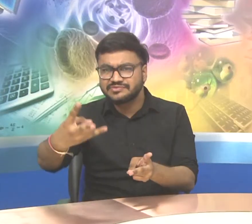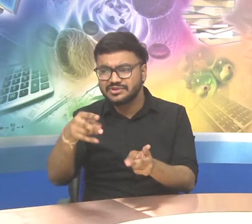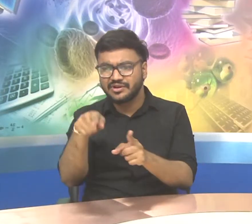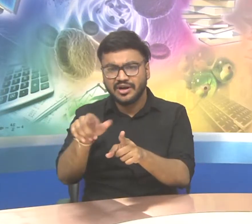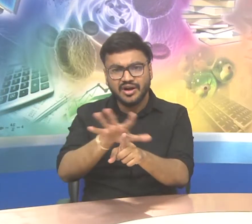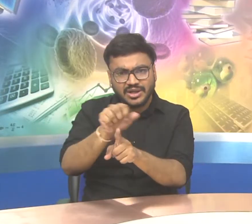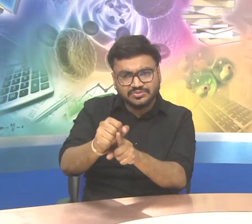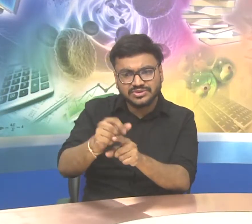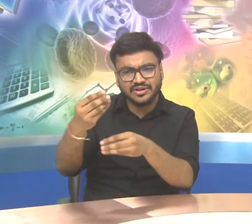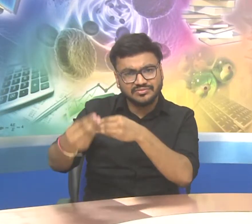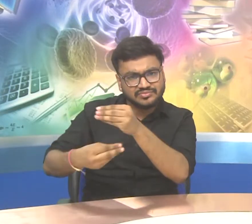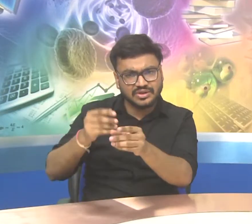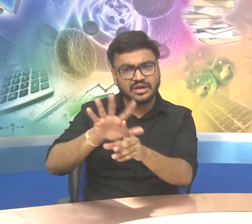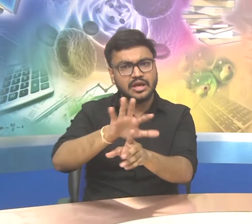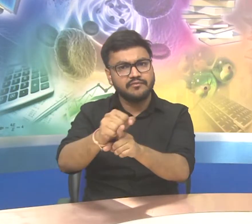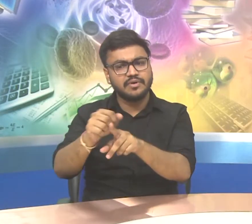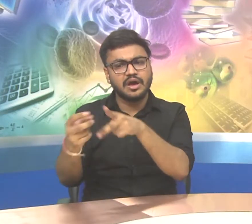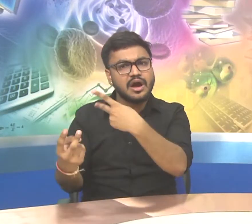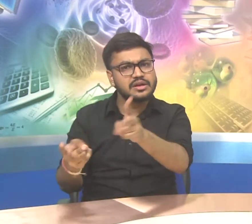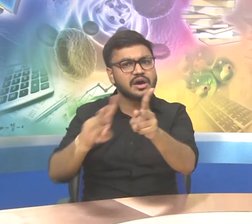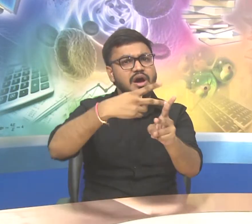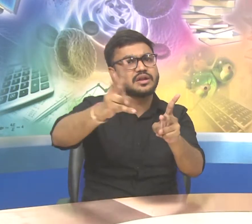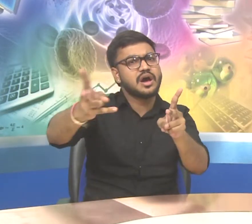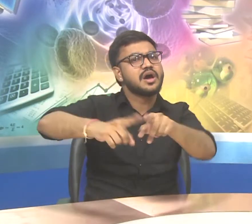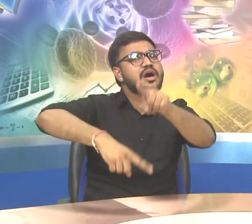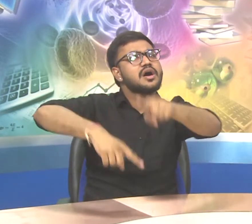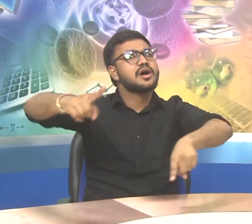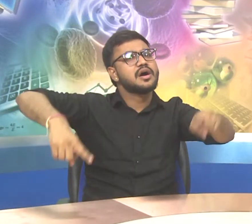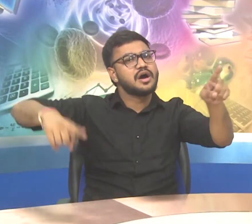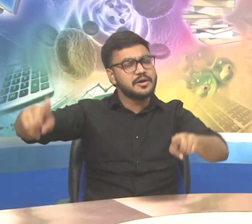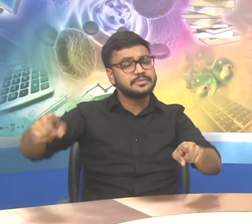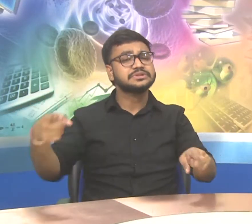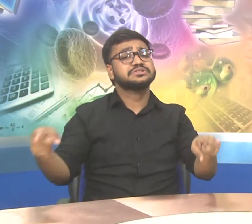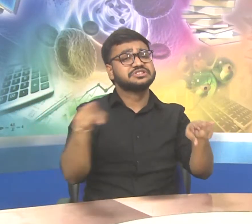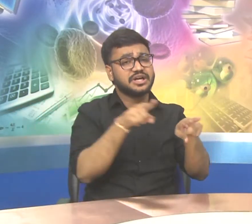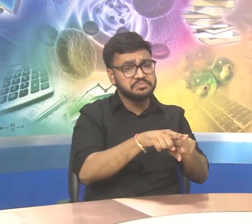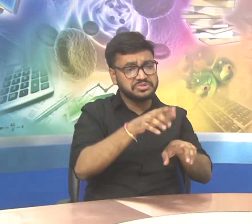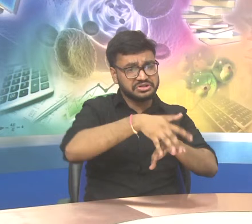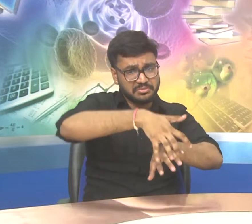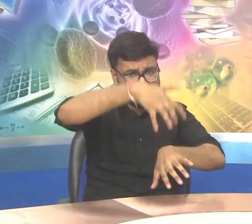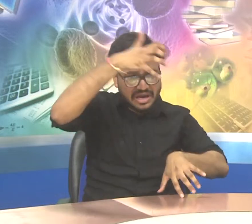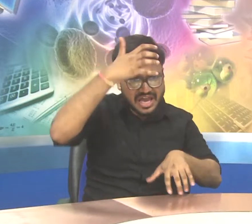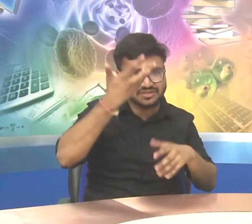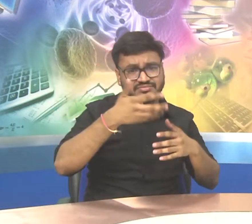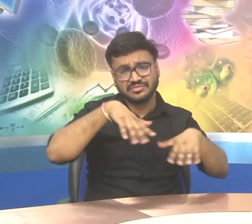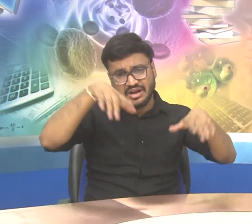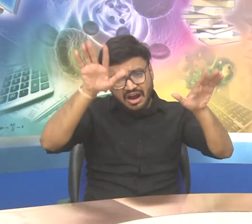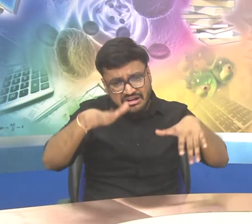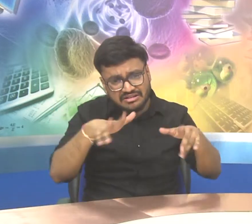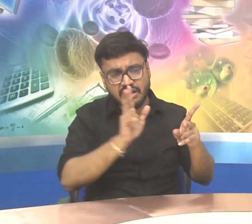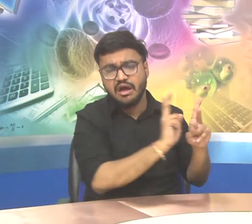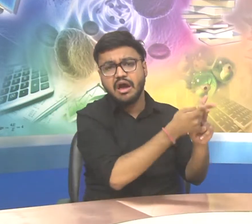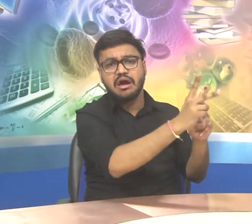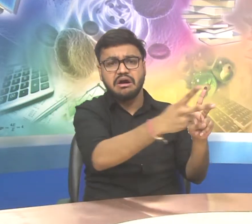For example, diversity in cultures, in animals, in